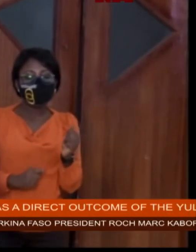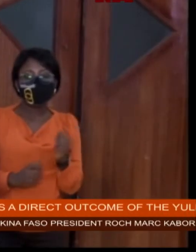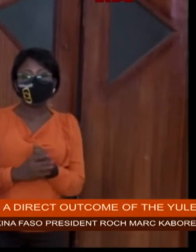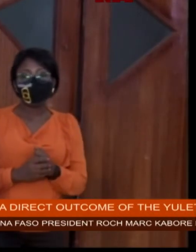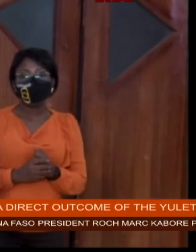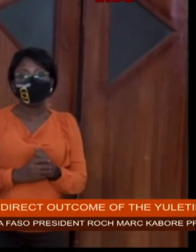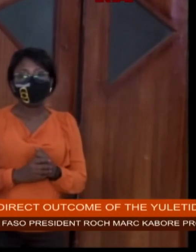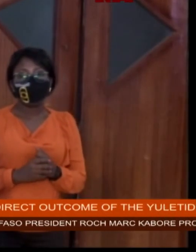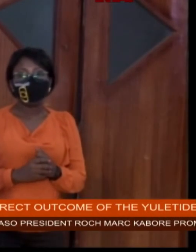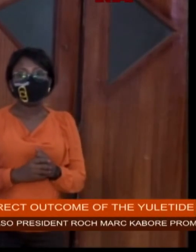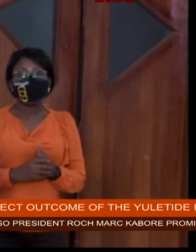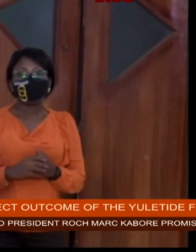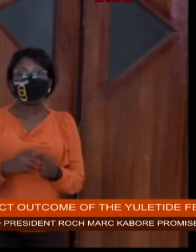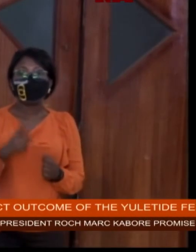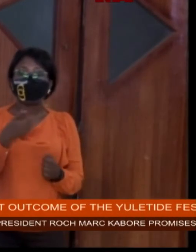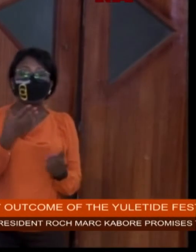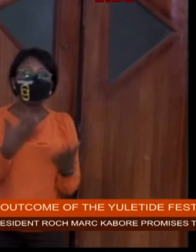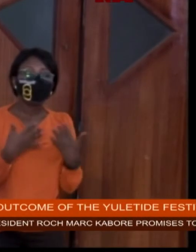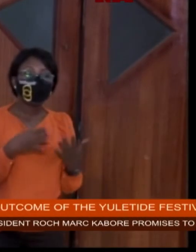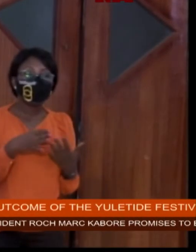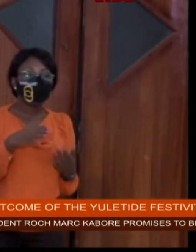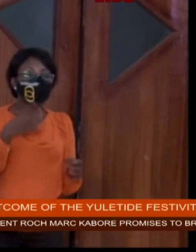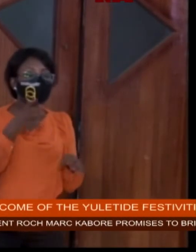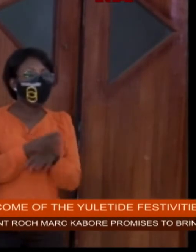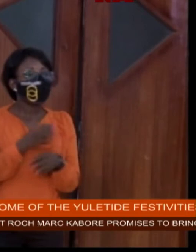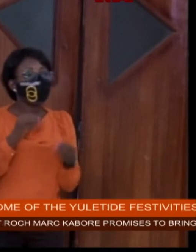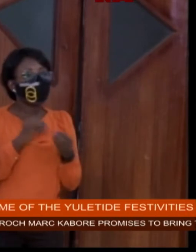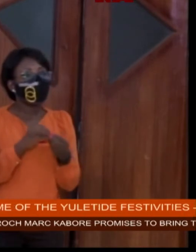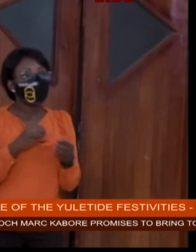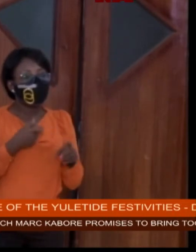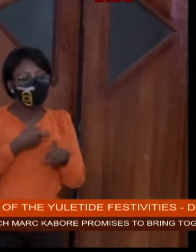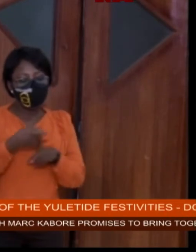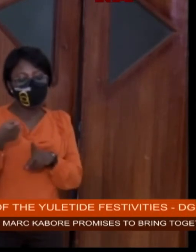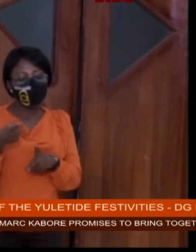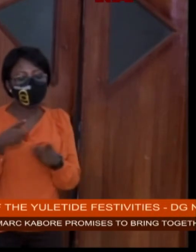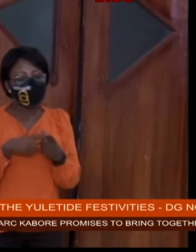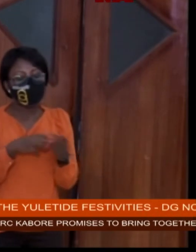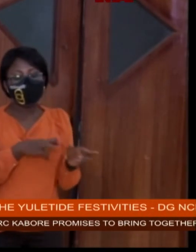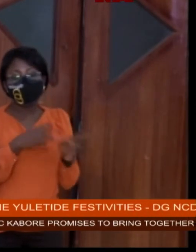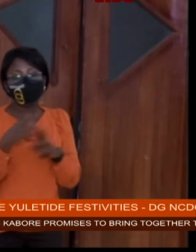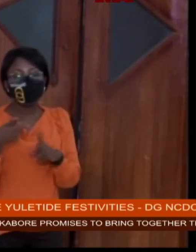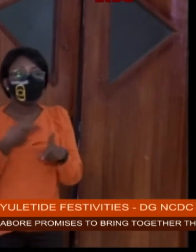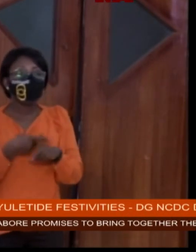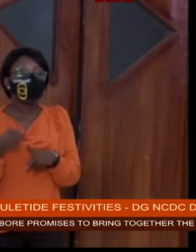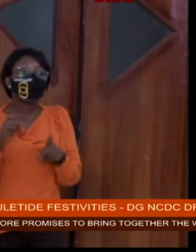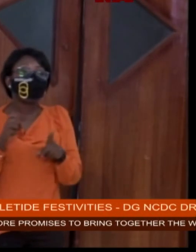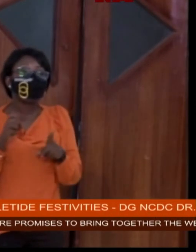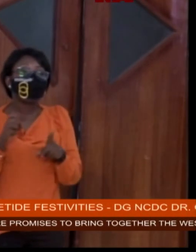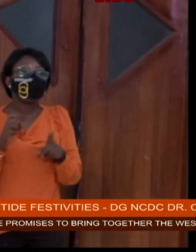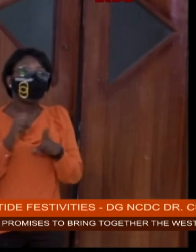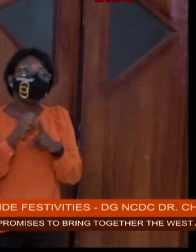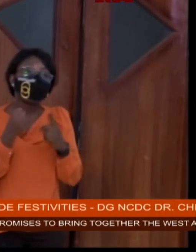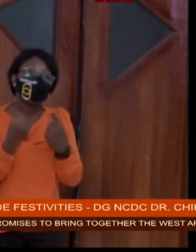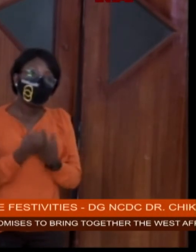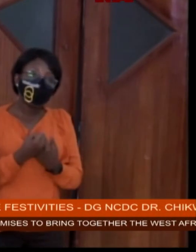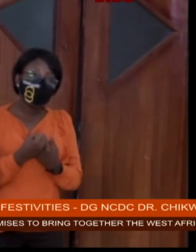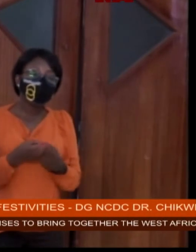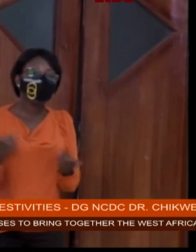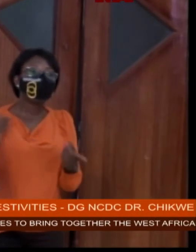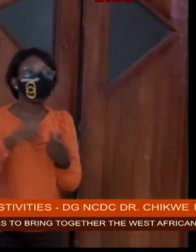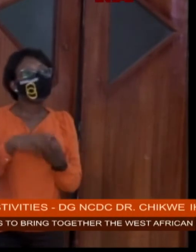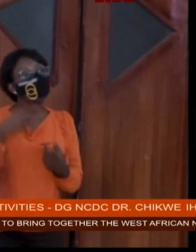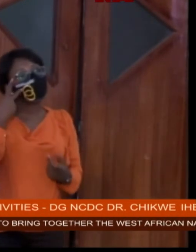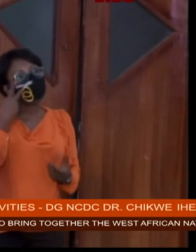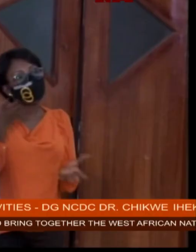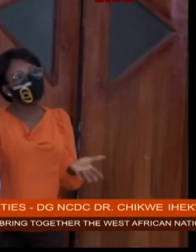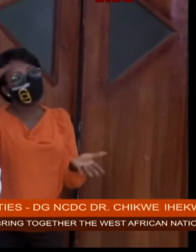fake news. You might be causing more harm to an already harmed situation. Until we see